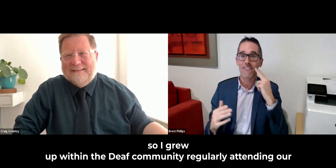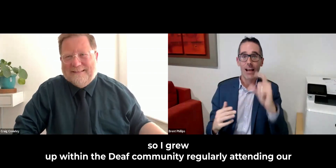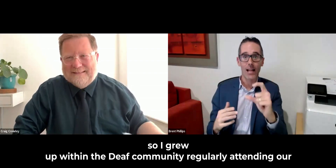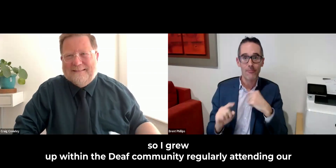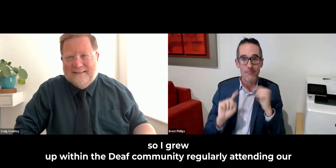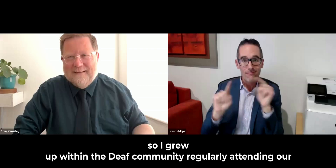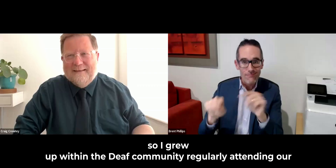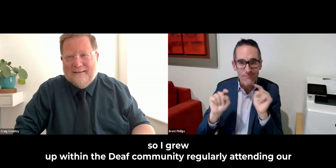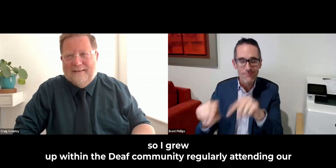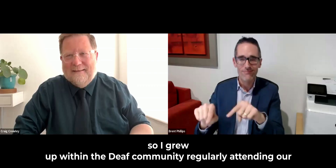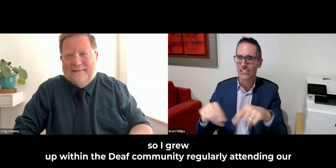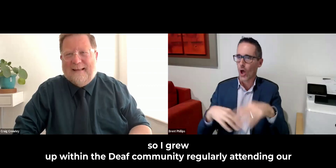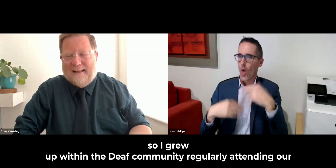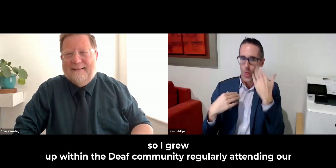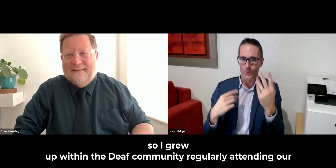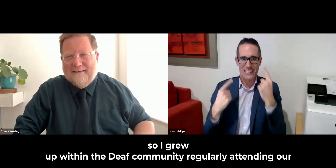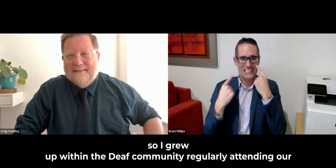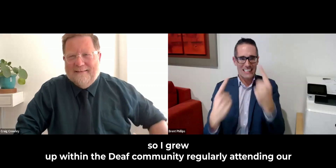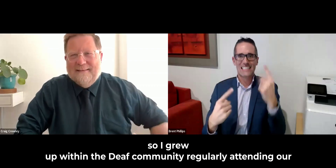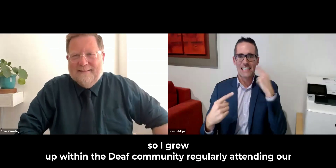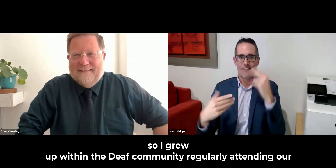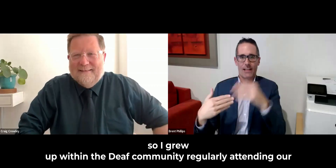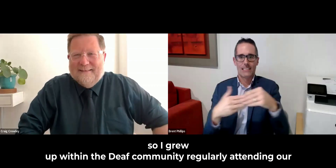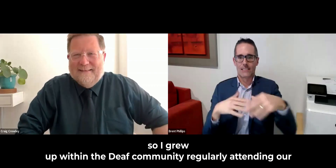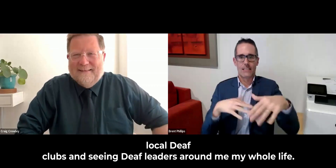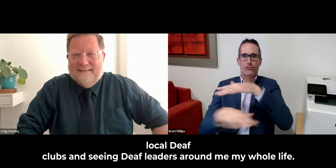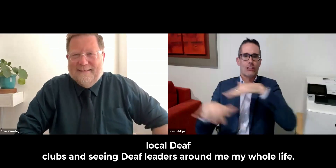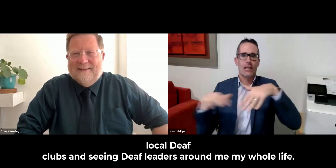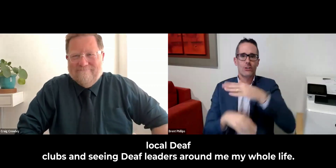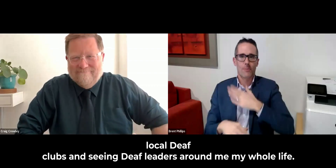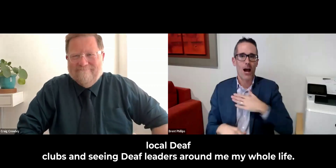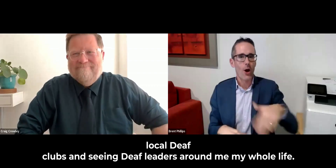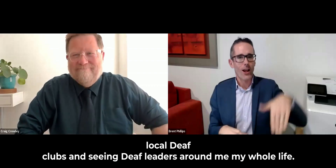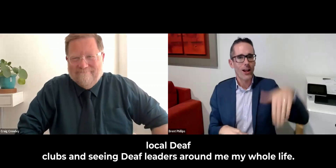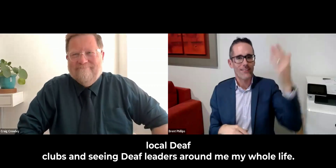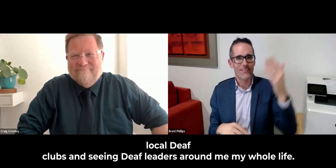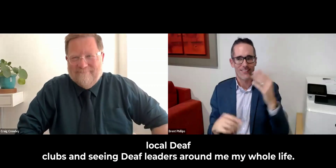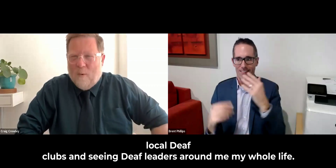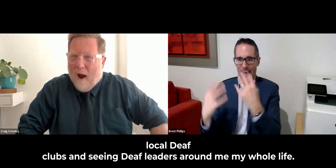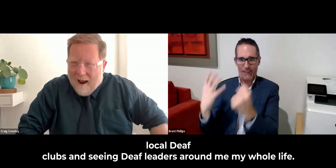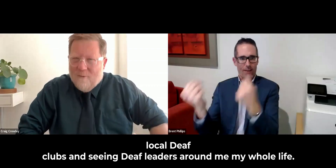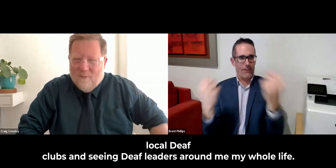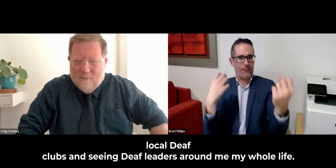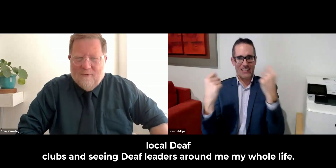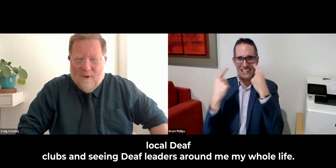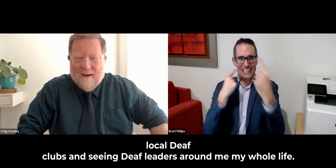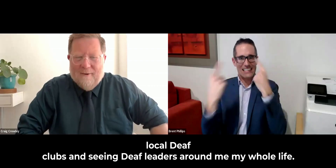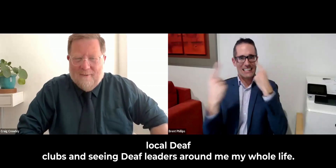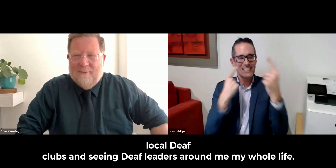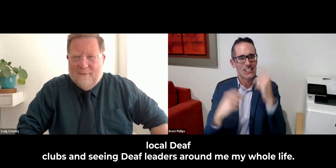up within the deaf community, regularly attending our local deaf clubs and seeing deaf leaders around me my whole